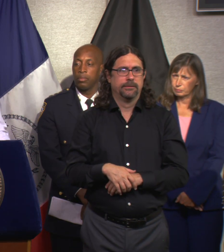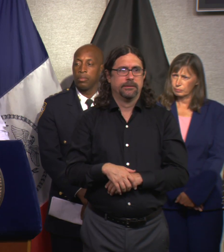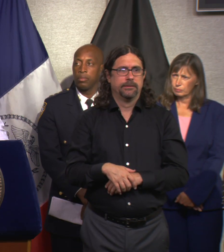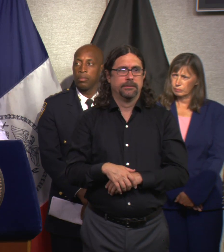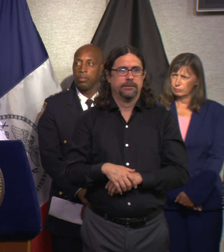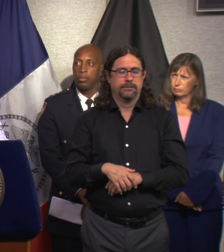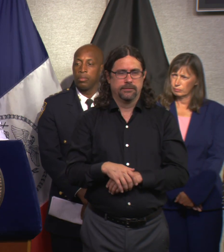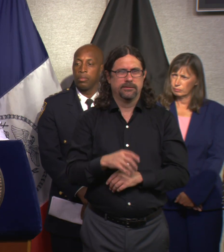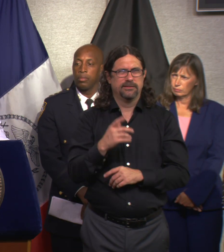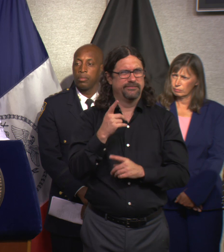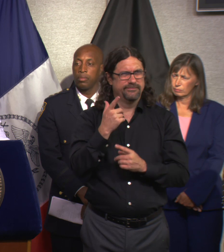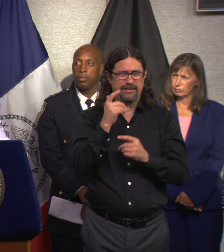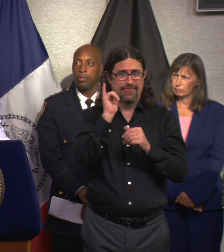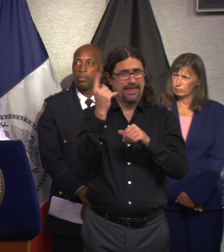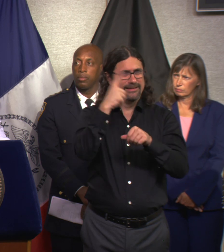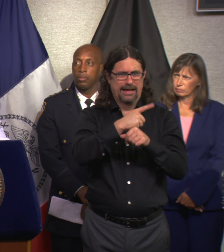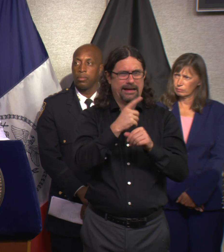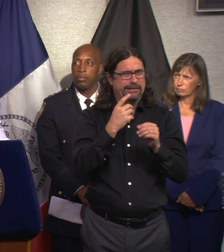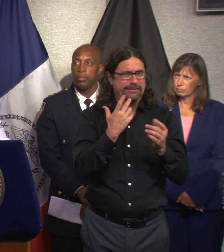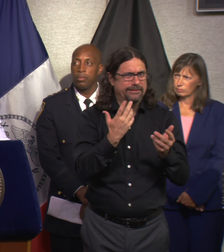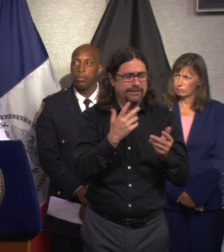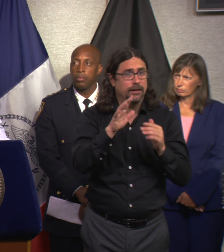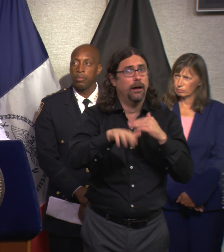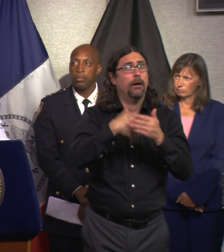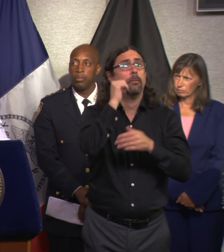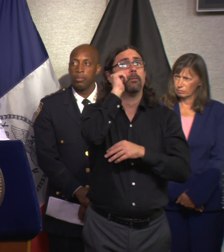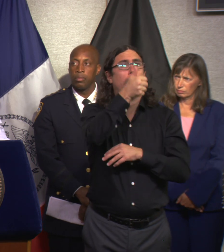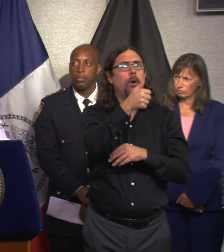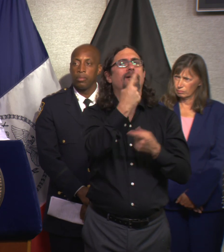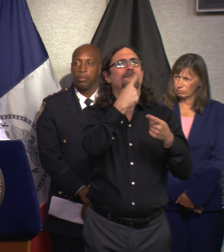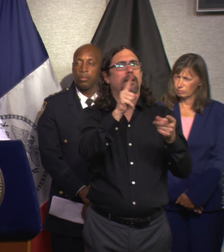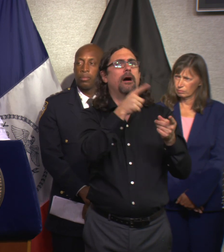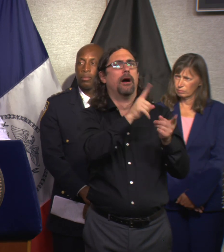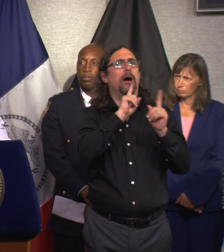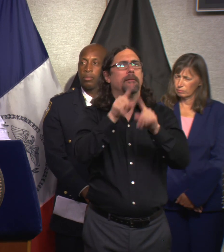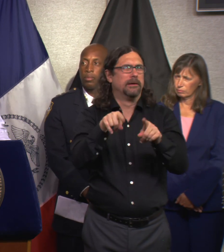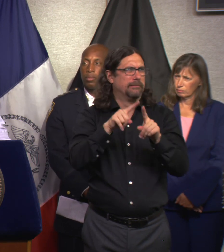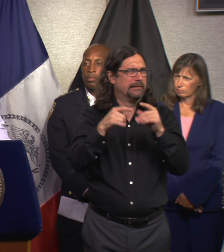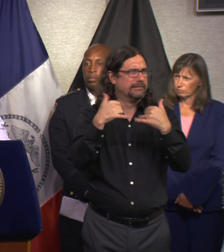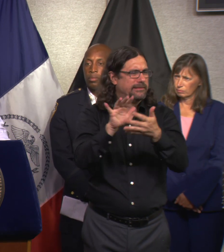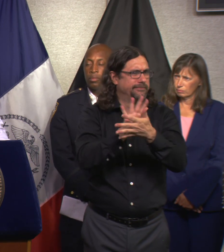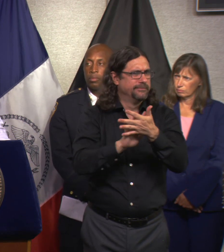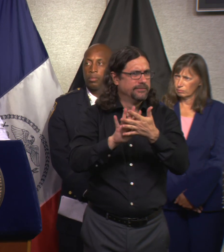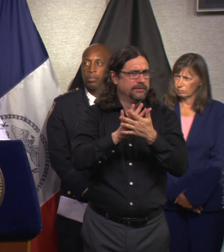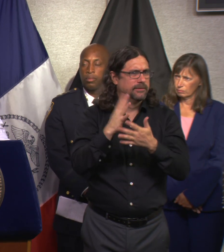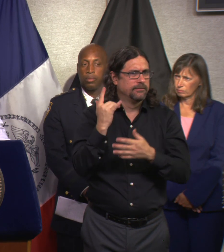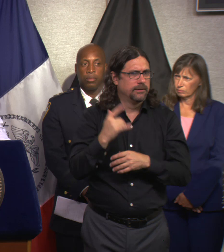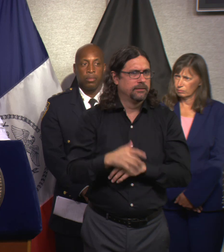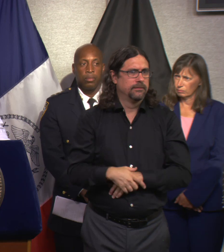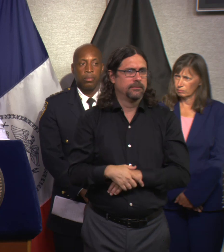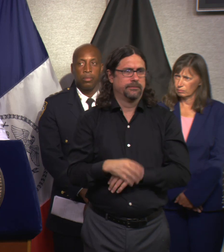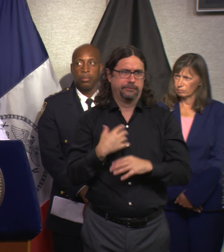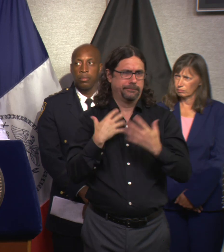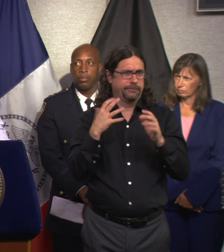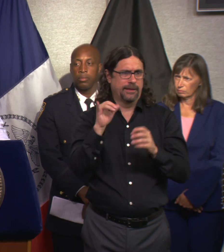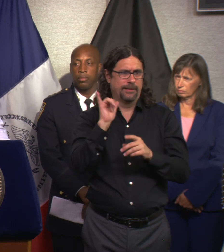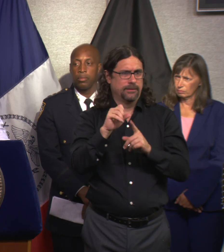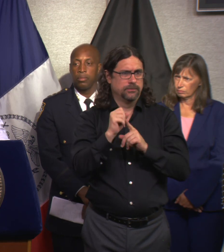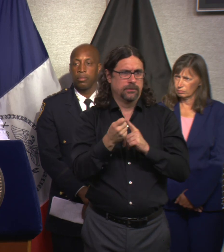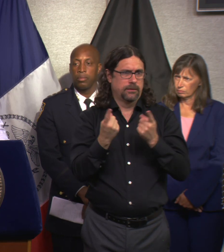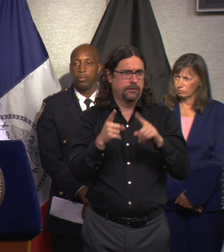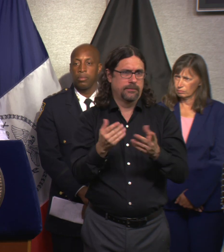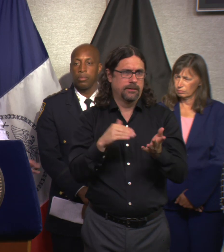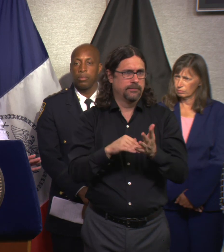say exactly how they would avoid that scenario again. Yeah, it's the first blackout in 13 years. Yes,